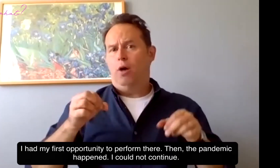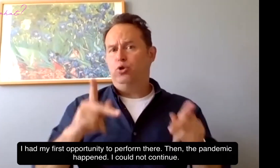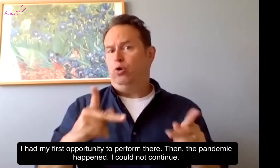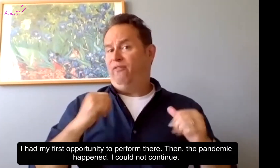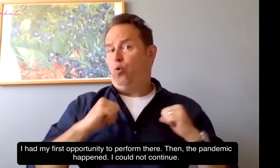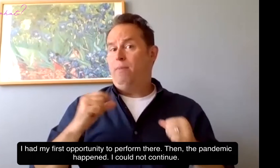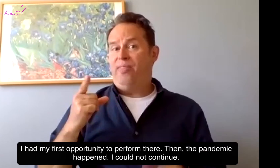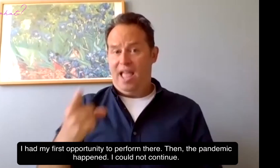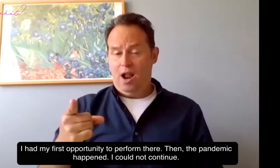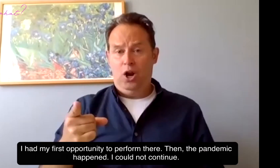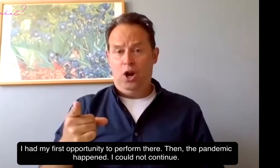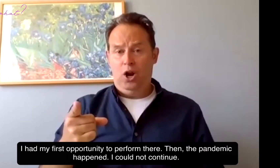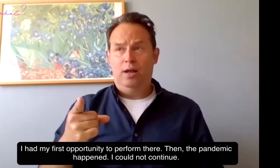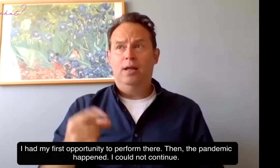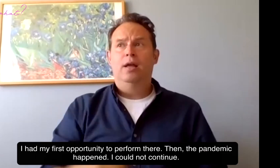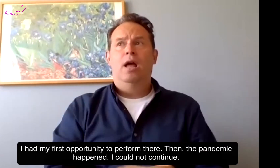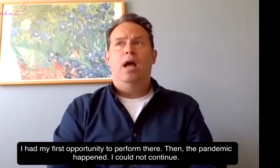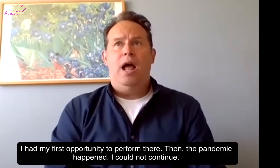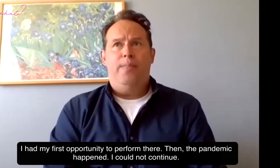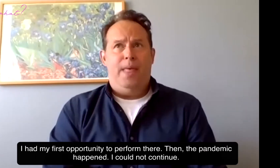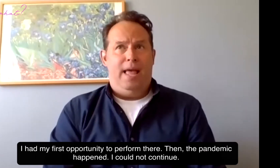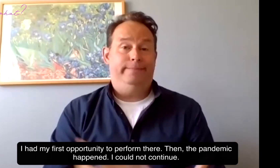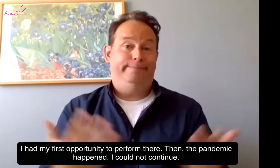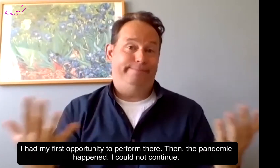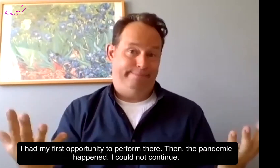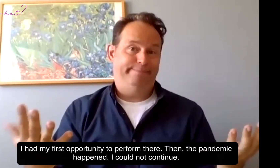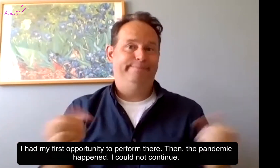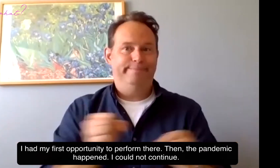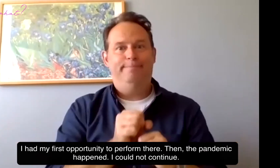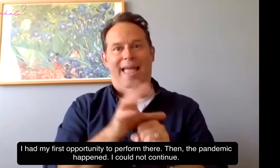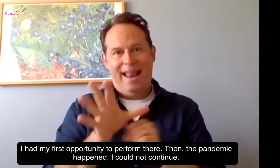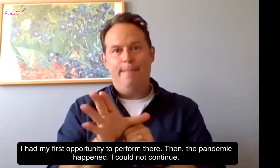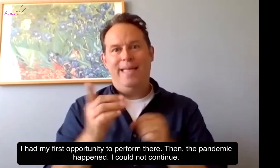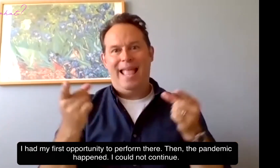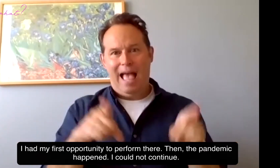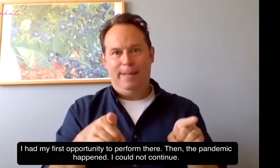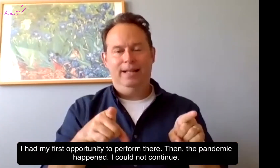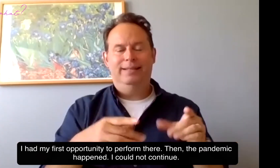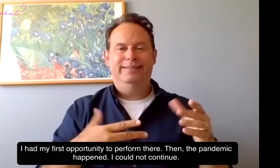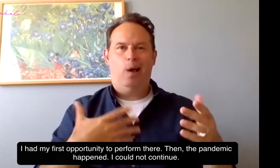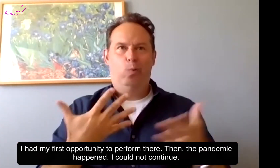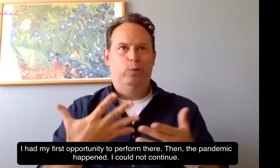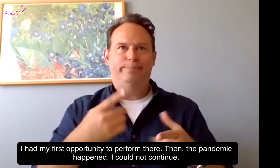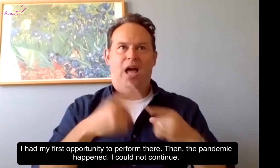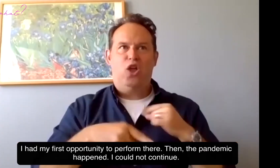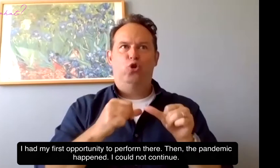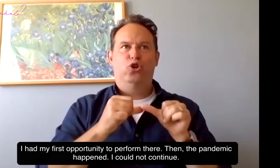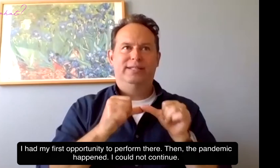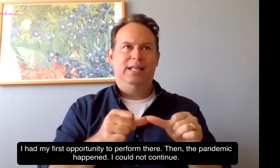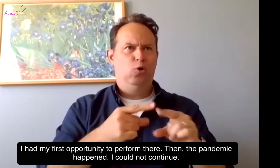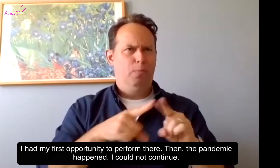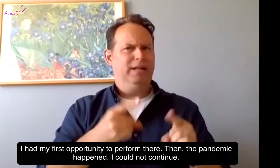I had my first opportunity to perform there. Then, the pandemic happened, so I couldn't continue.